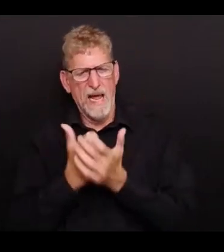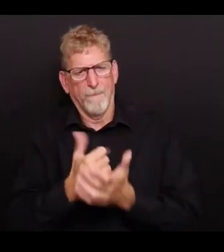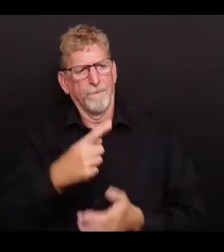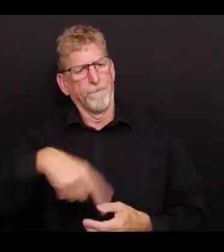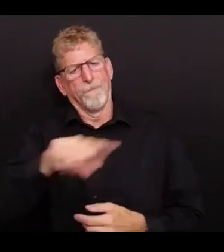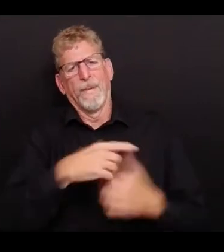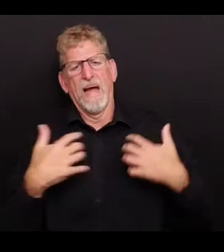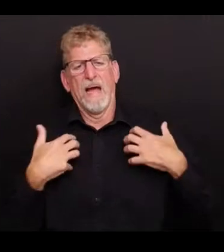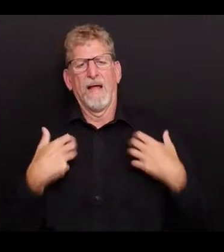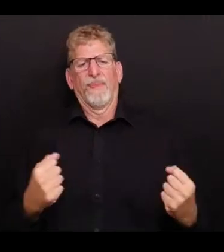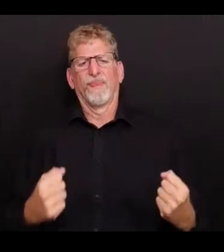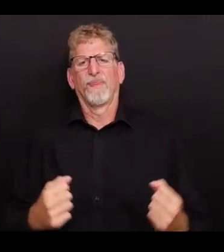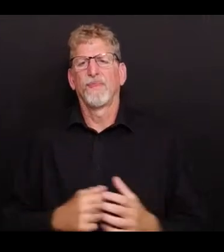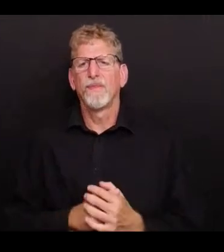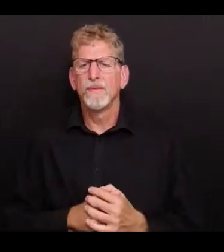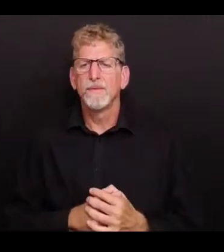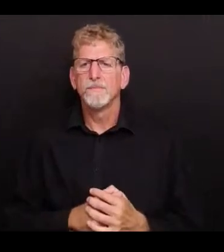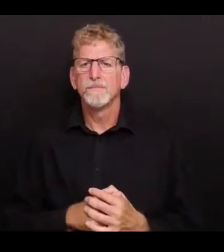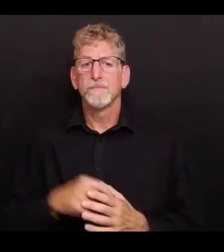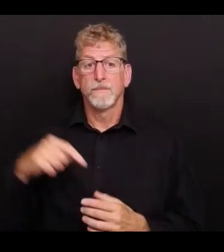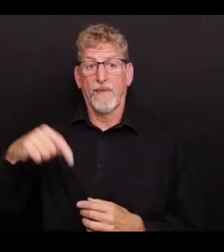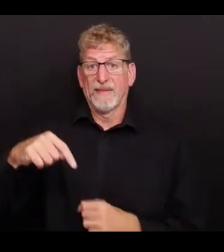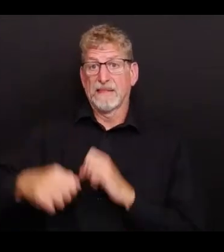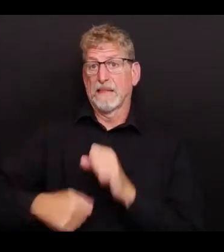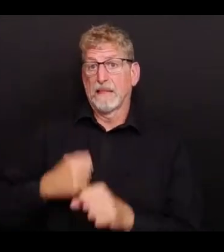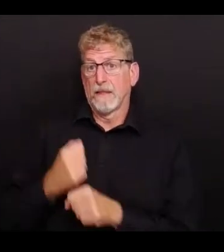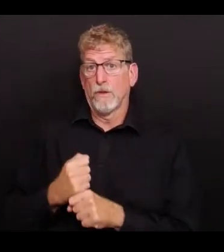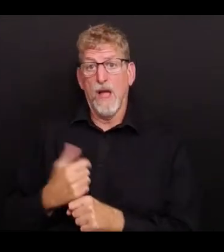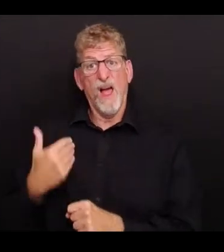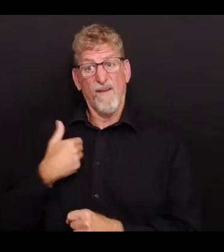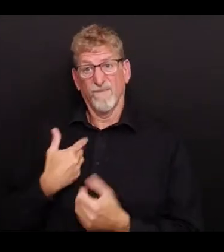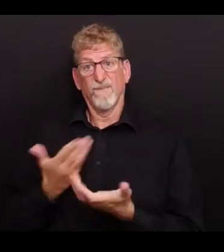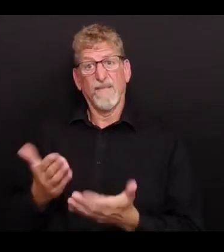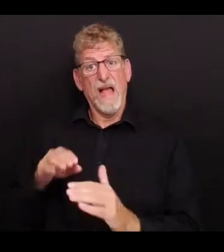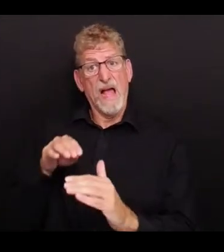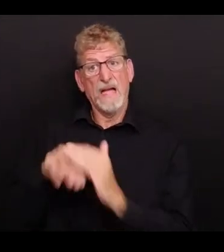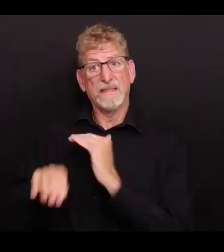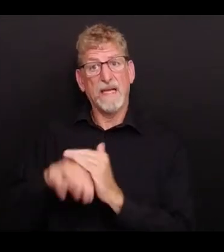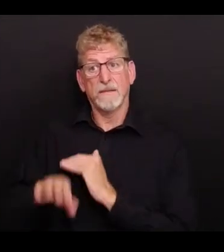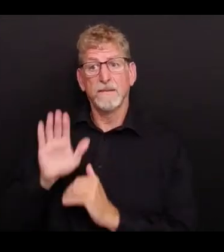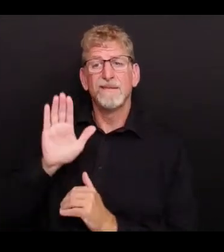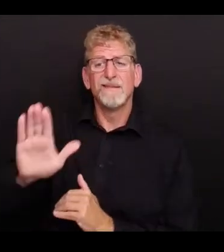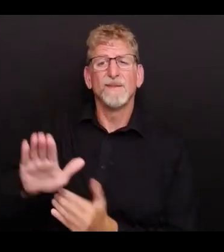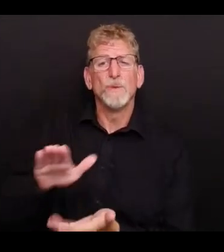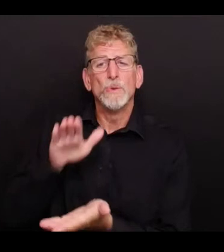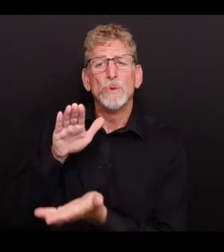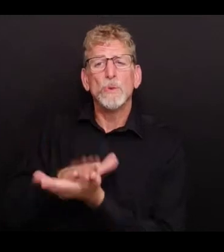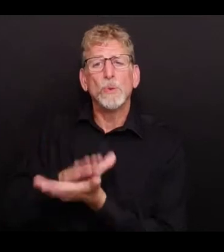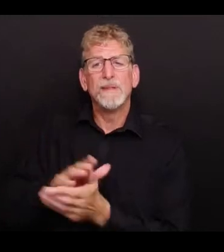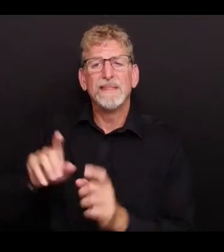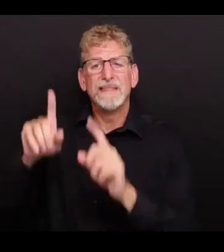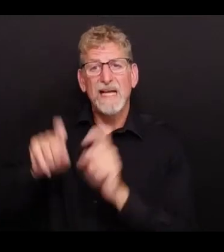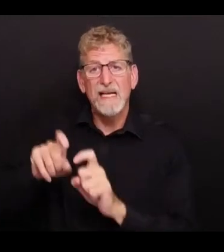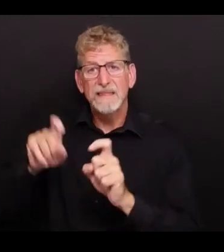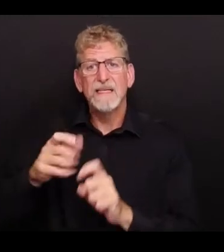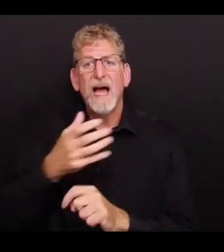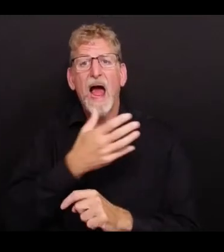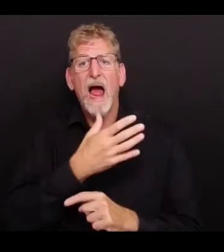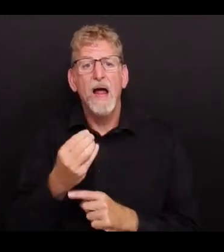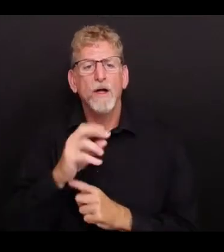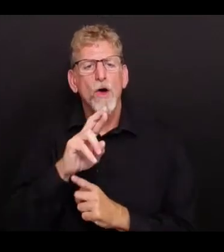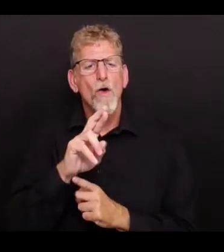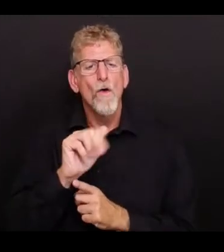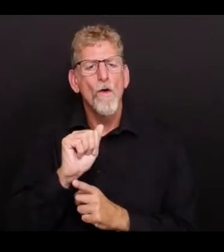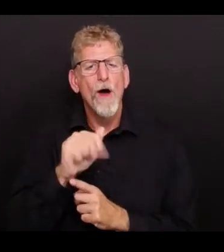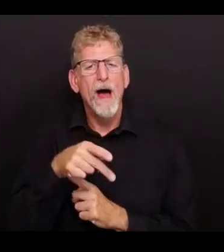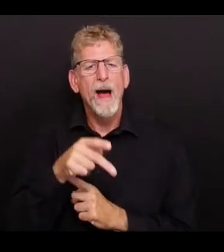have access to individual PCR tests, pooled PCR tests, and rapid tests, both antigen and molecular. You can learn more about